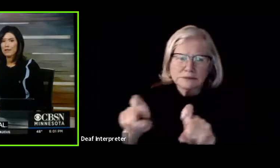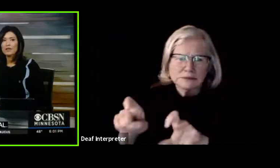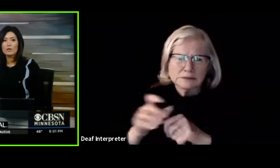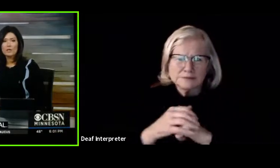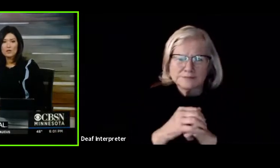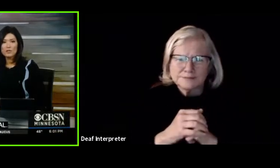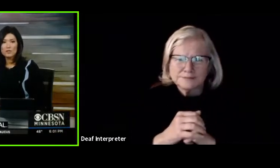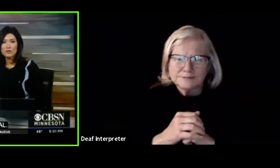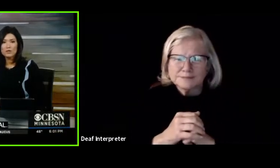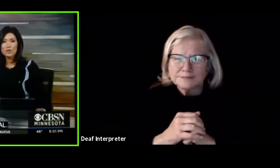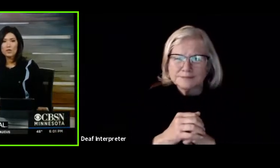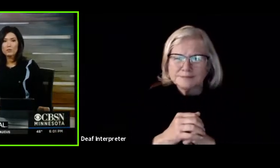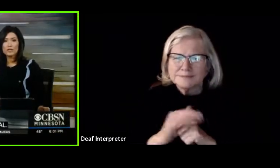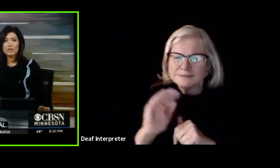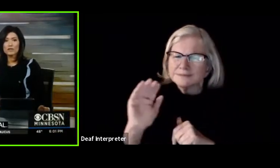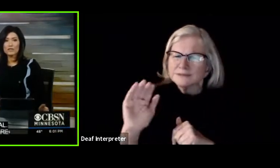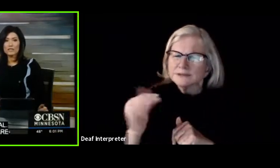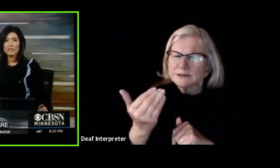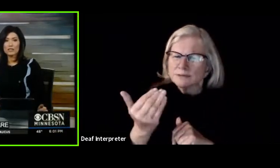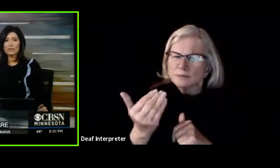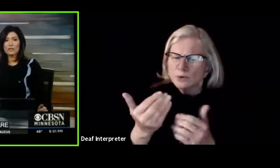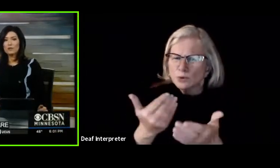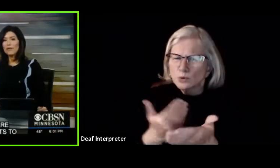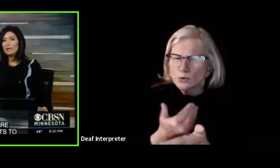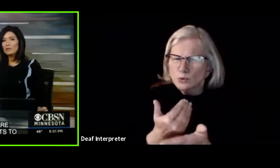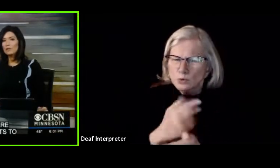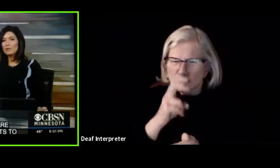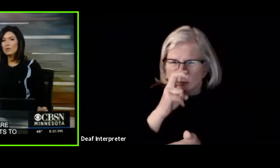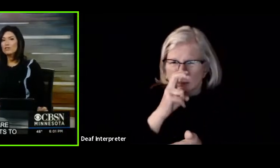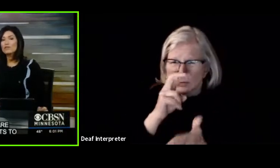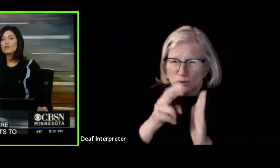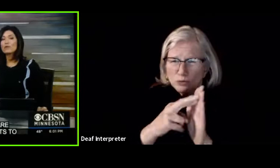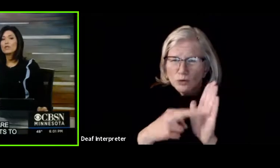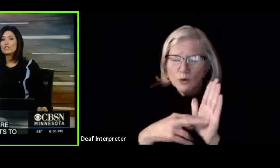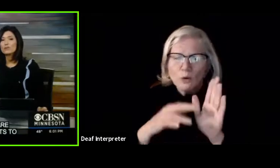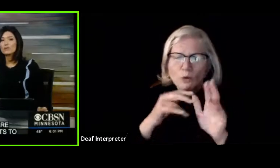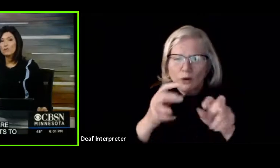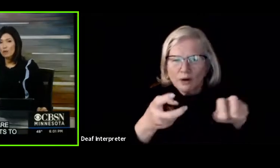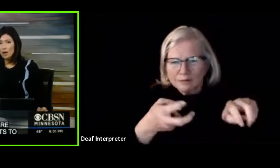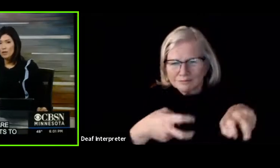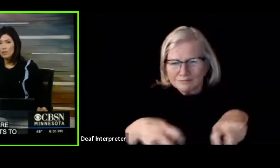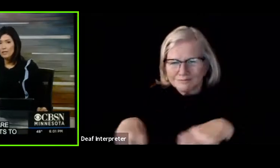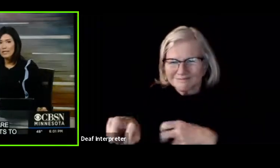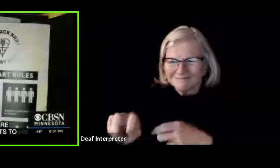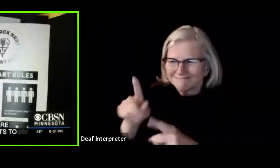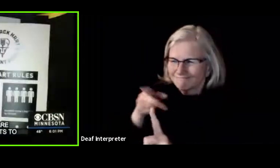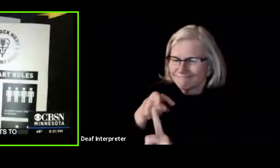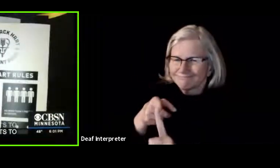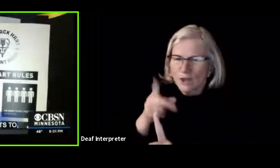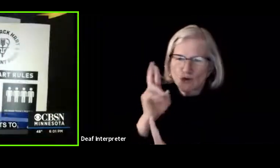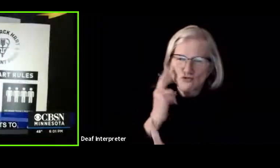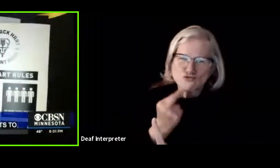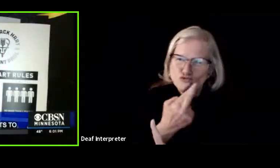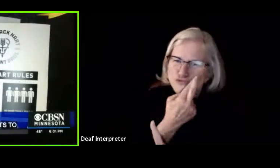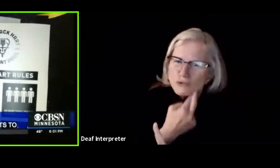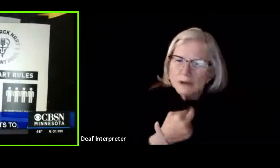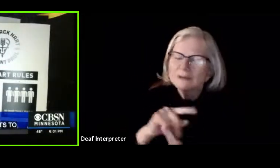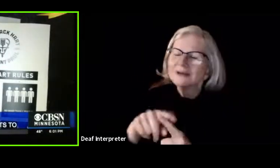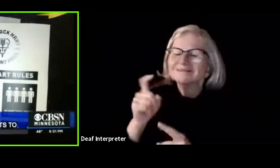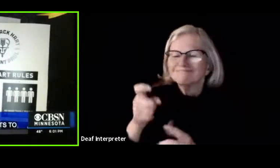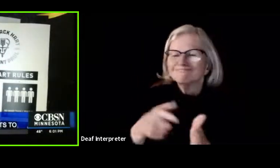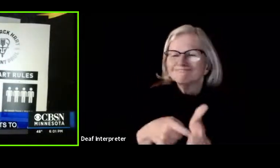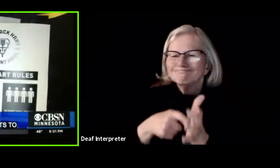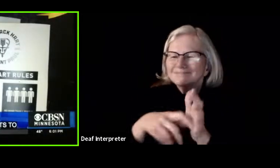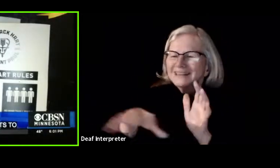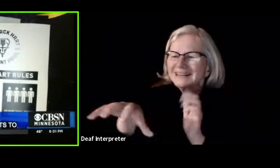Saturday. Restaurants are used to curbside service this year, but it will likely be a more difficult adjustment for bars. Under the new restrictions, there must